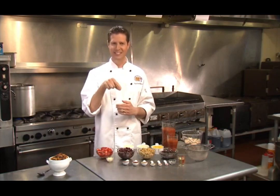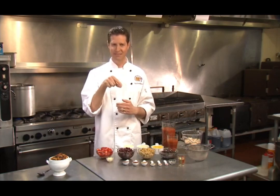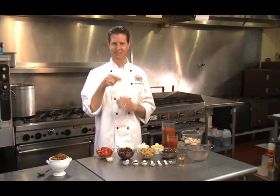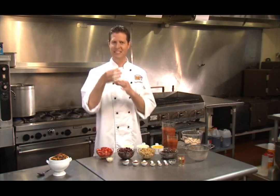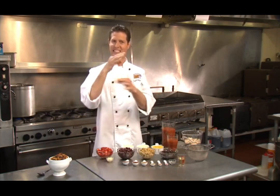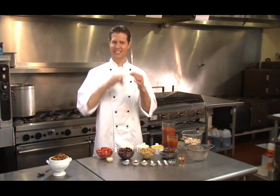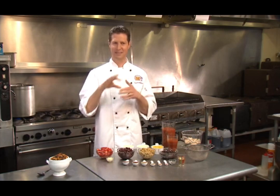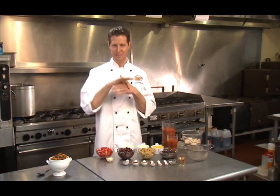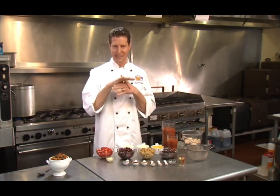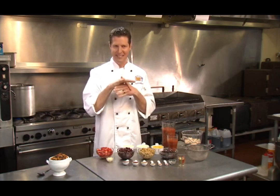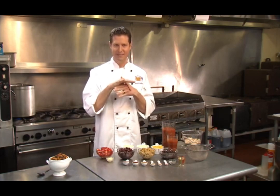beef,